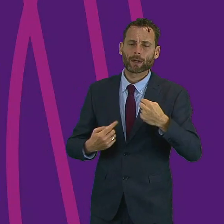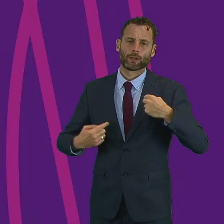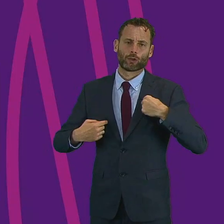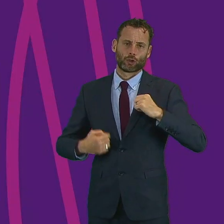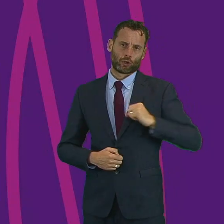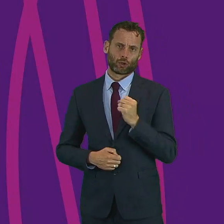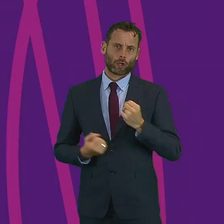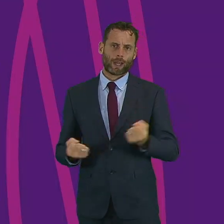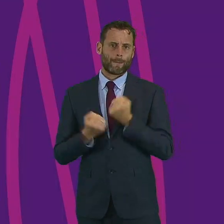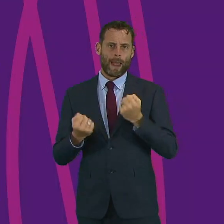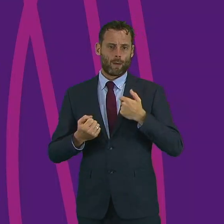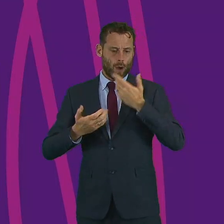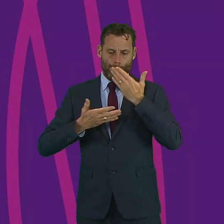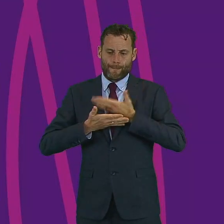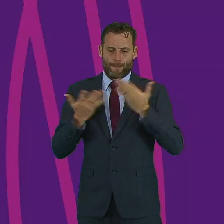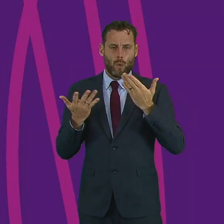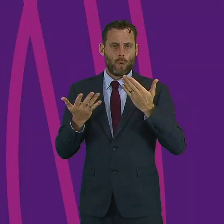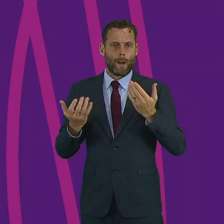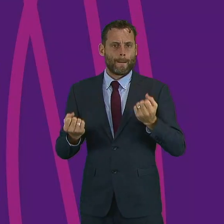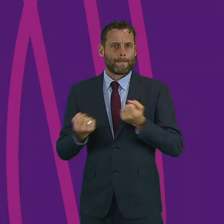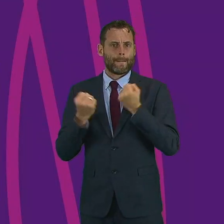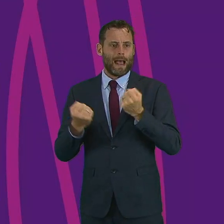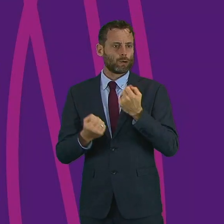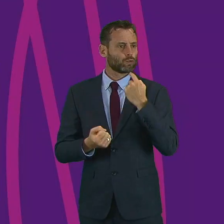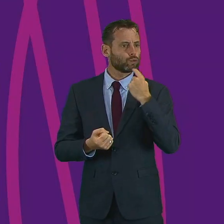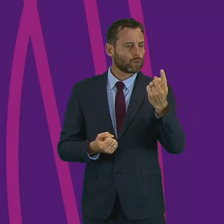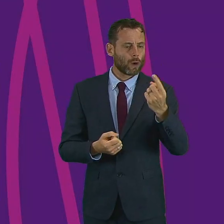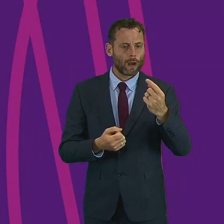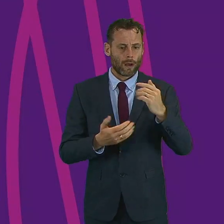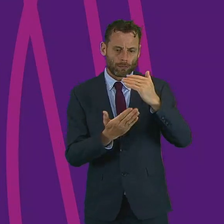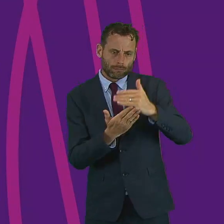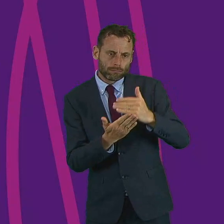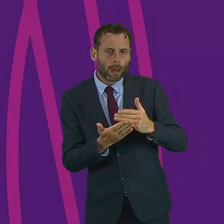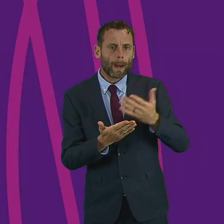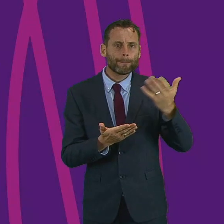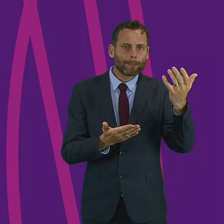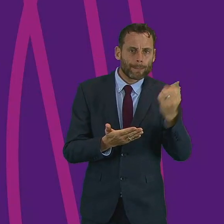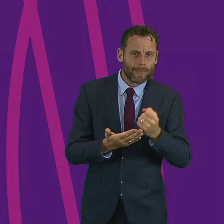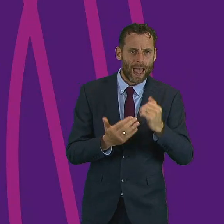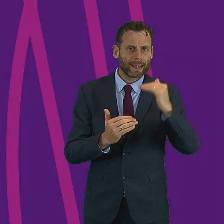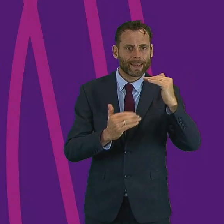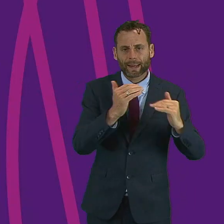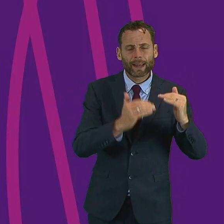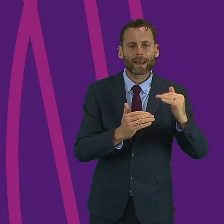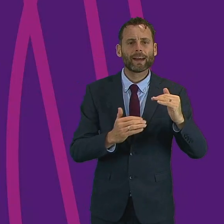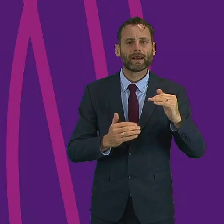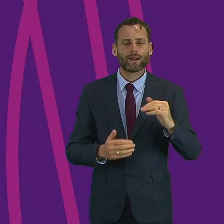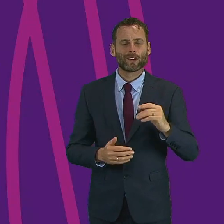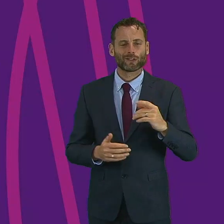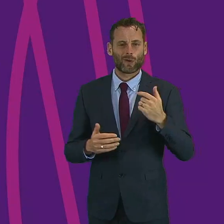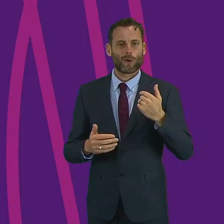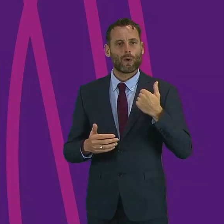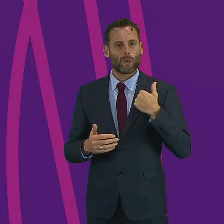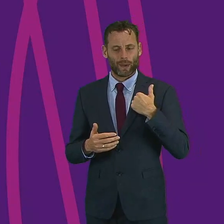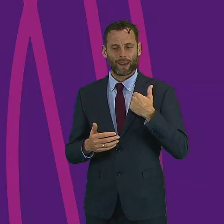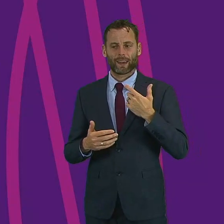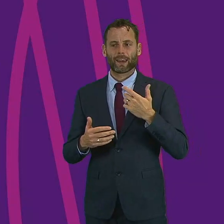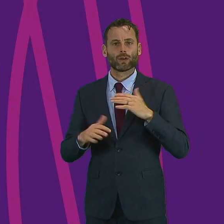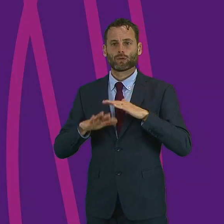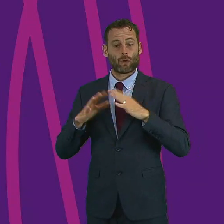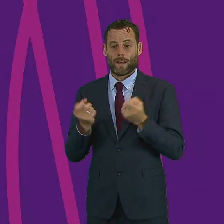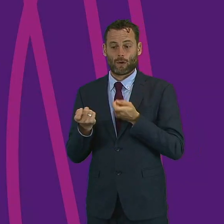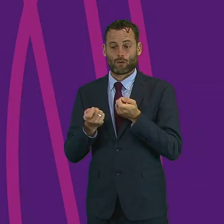Dundee and a sign of the ambition all of us have for that city. Neil Findlay, to be followed by Bob Doris. Biscuit